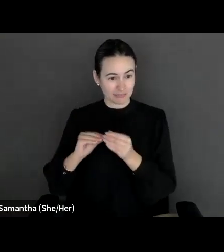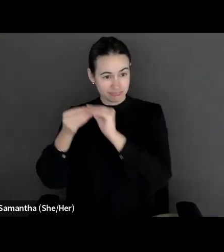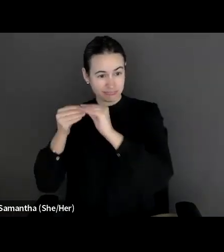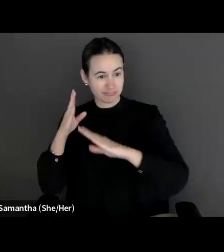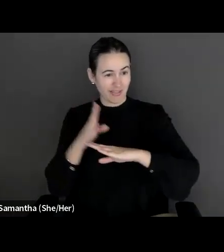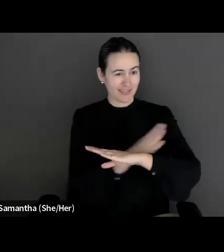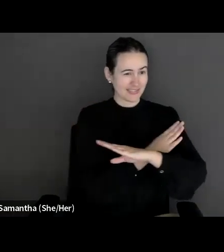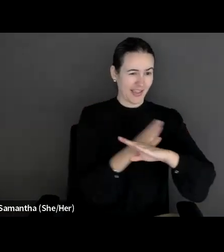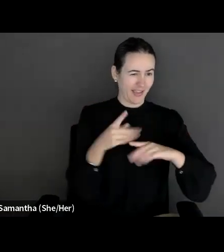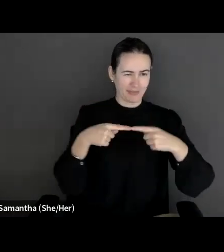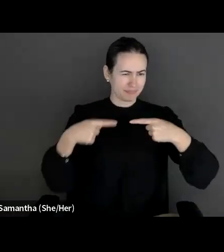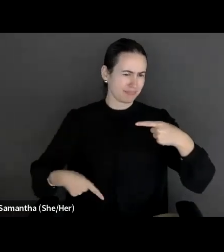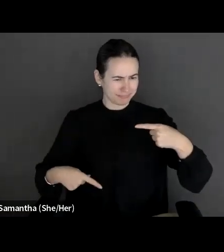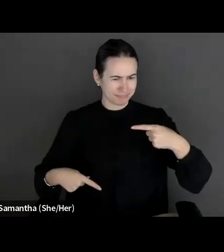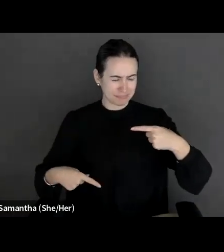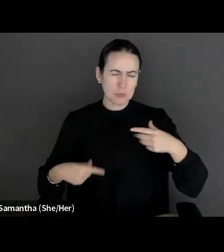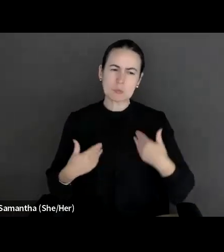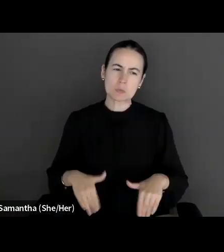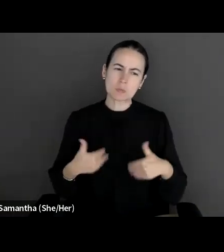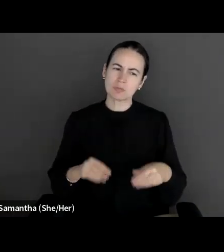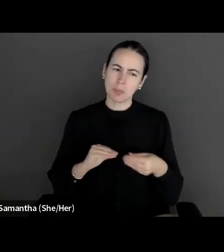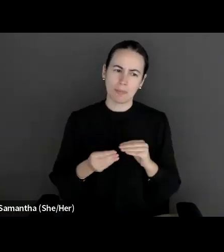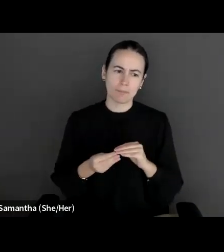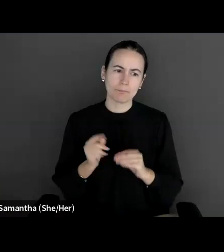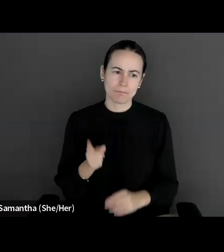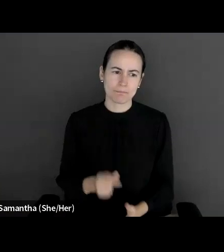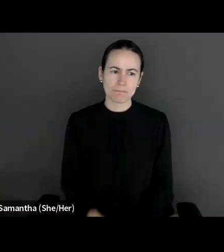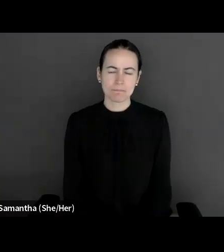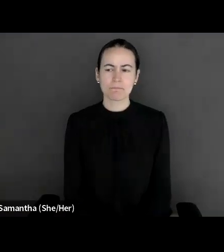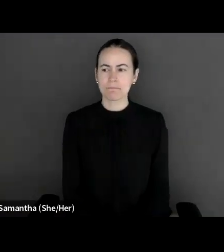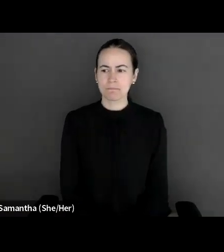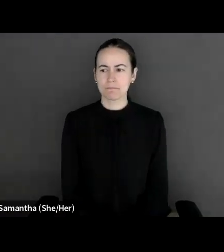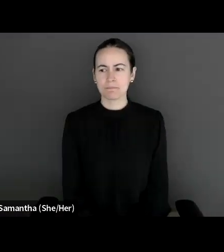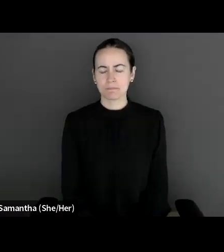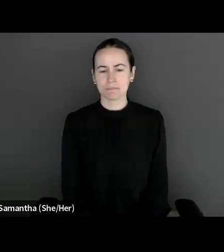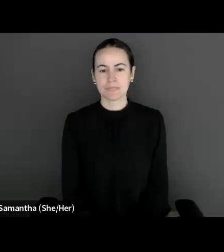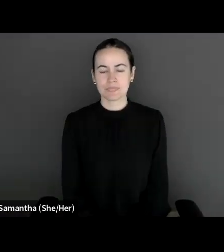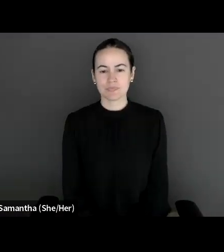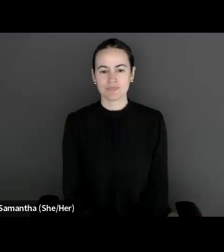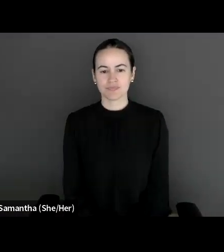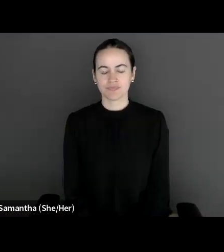with each other. So it's really problematic. So let me wrap up.